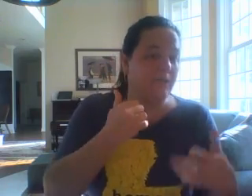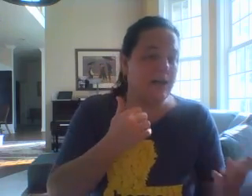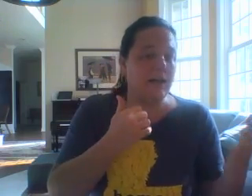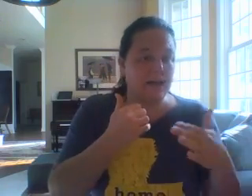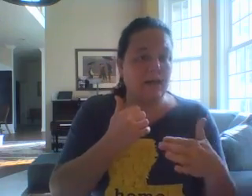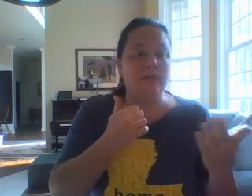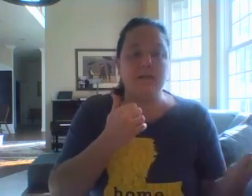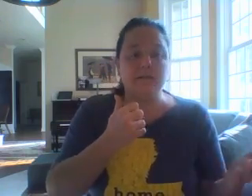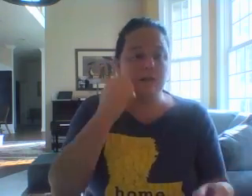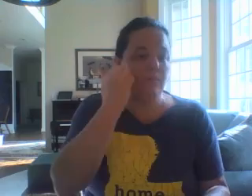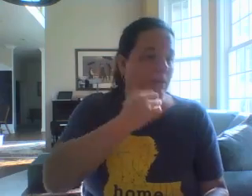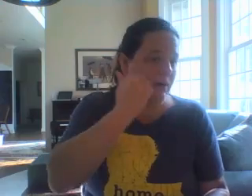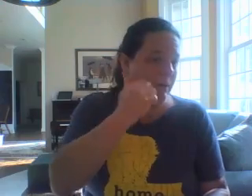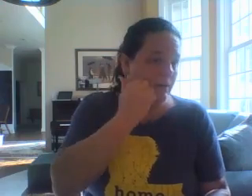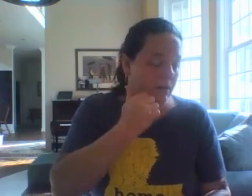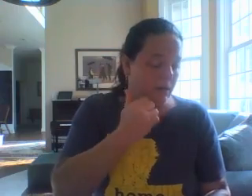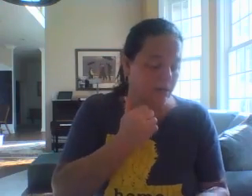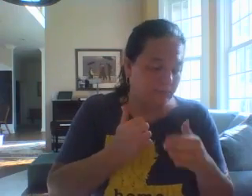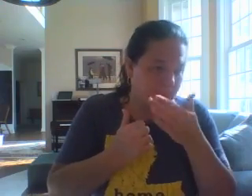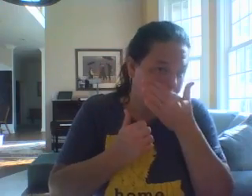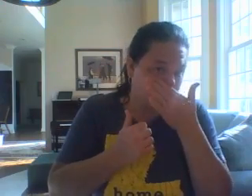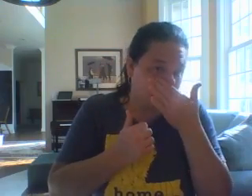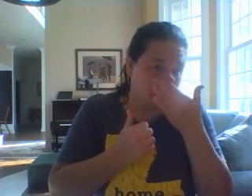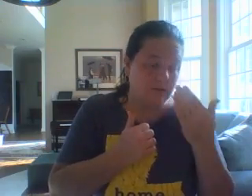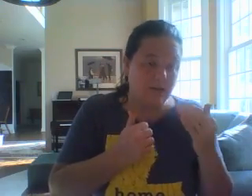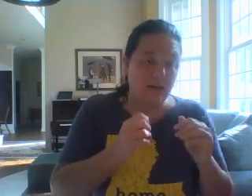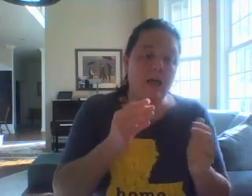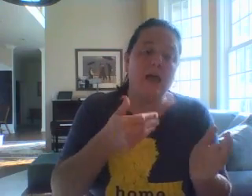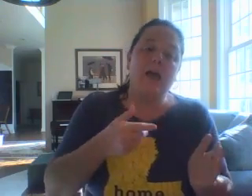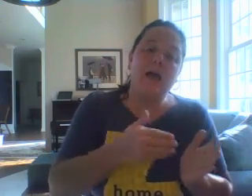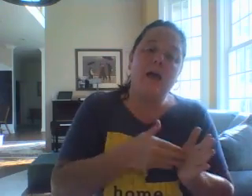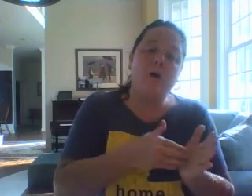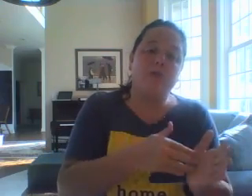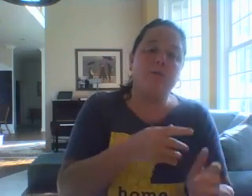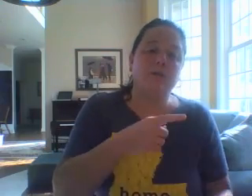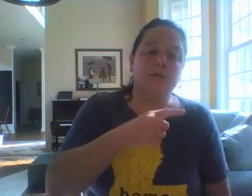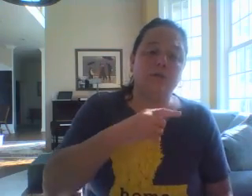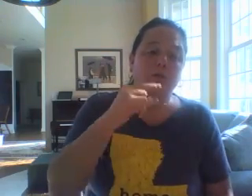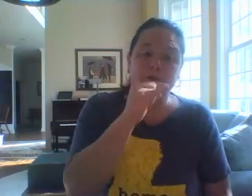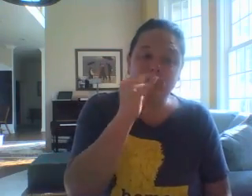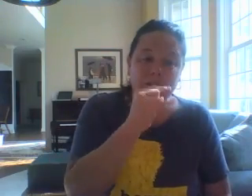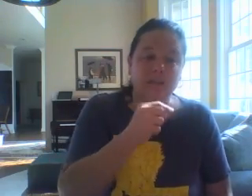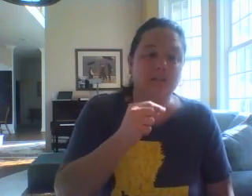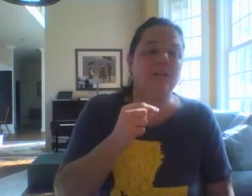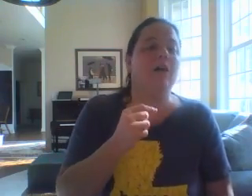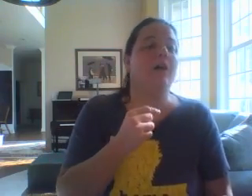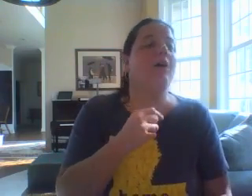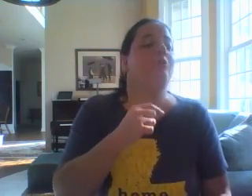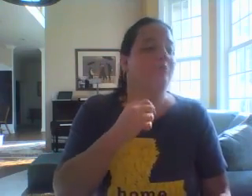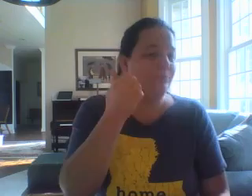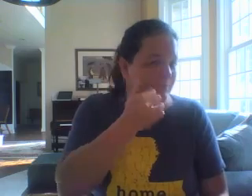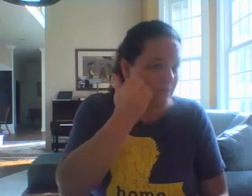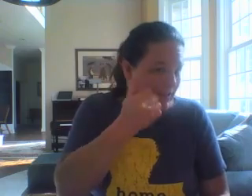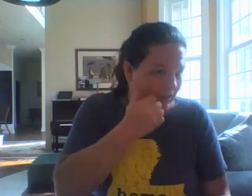day, daily means the same thing, right? You say, how often do you brush your teeth? Oh, daily,